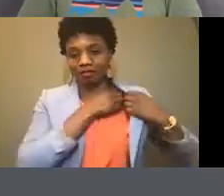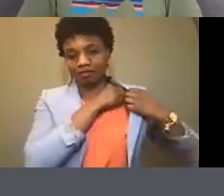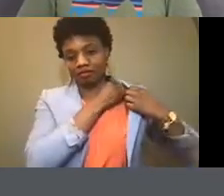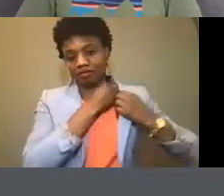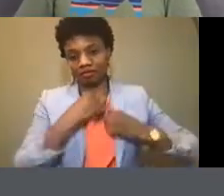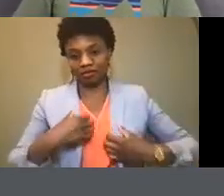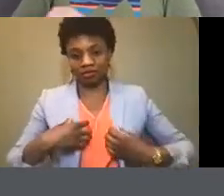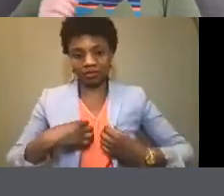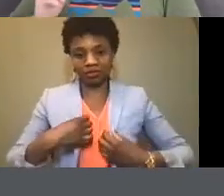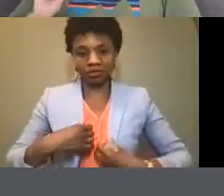Caroline, I have it.